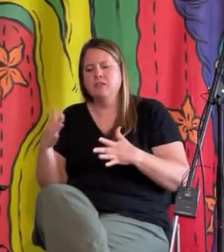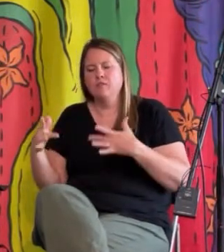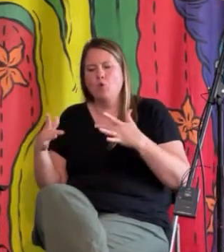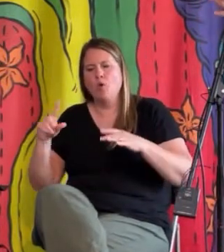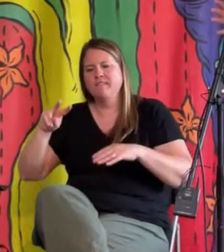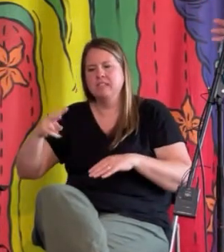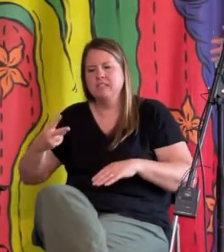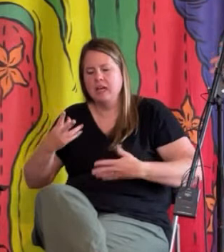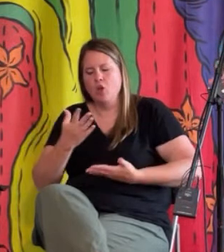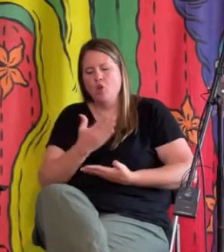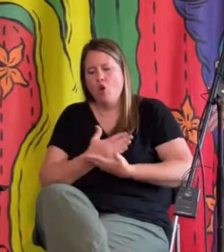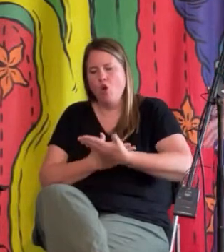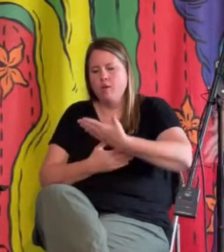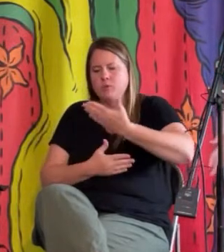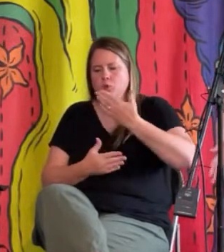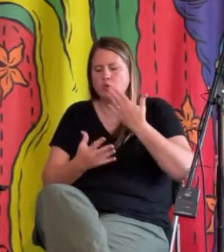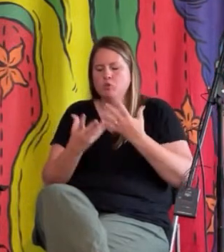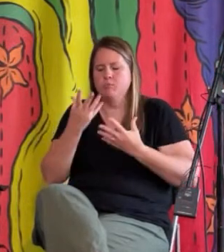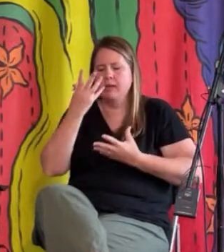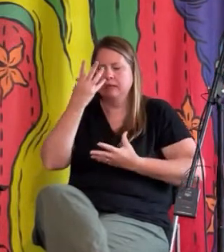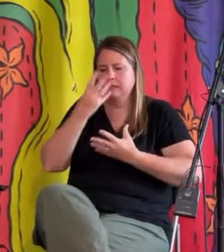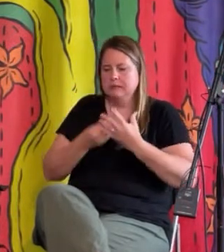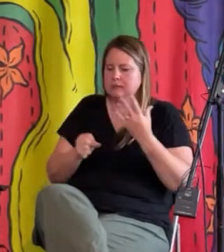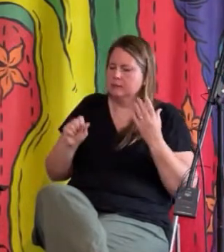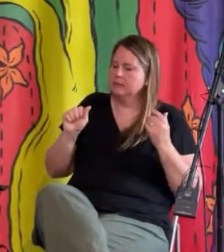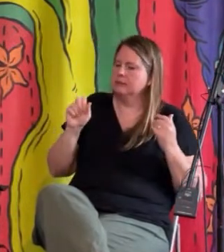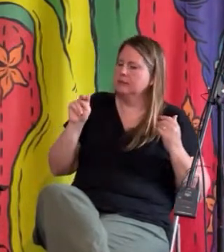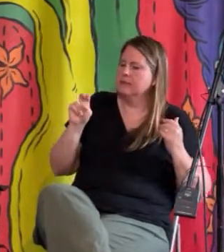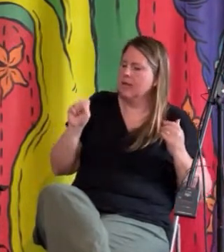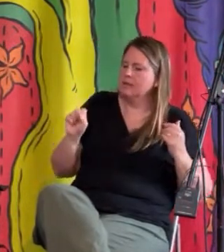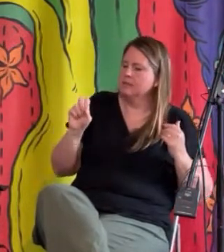to my sans serif self.